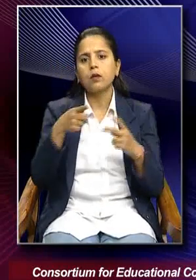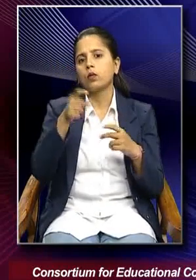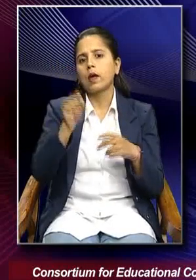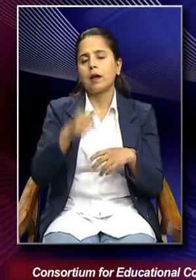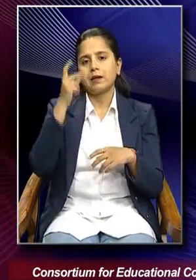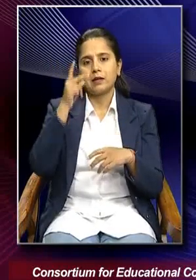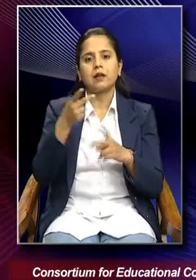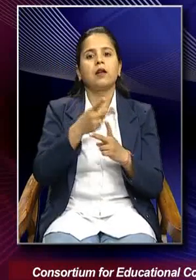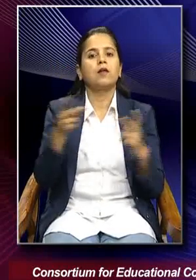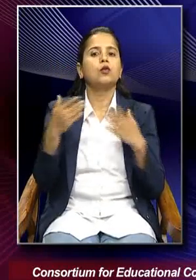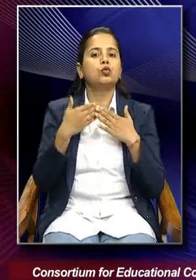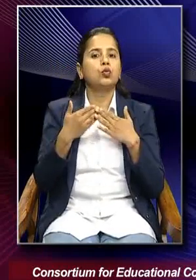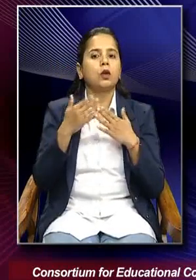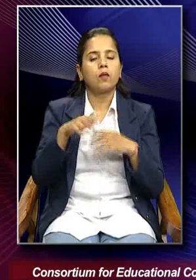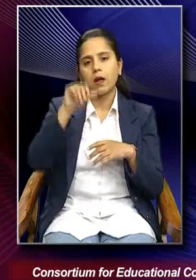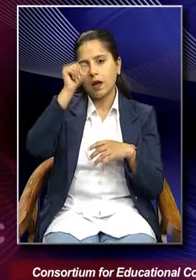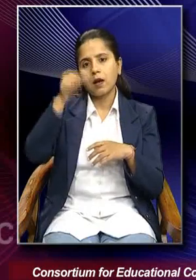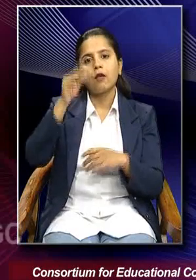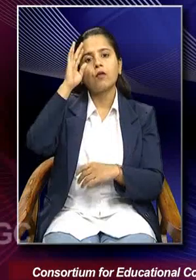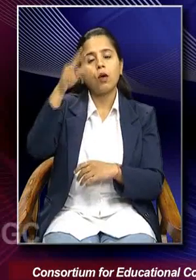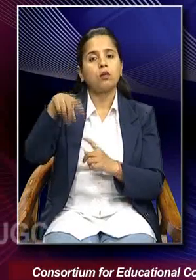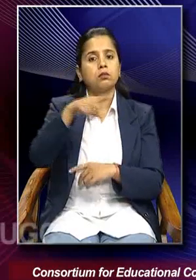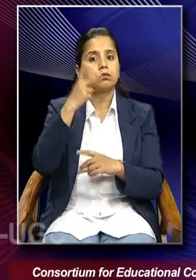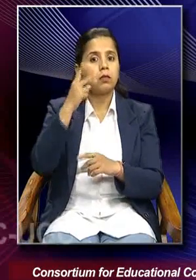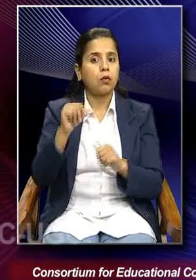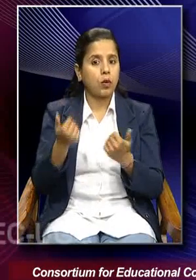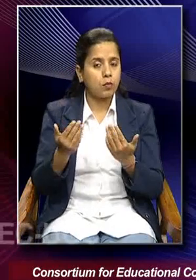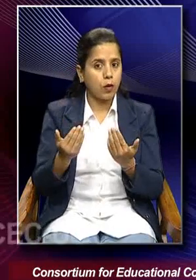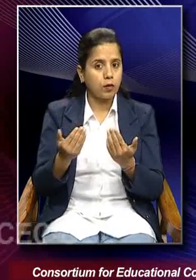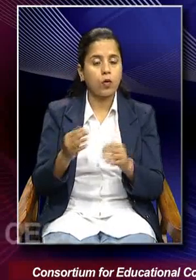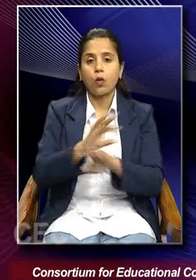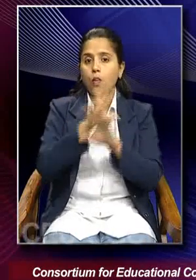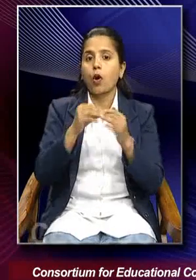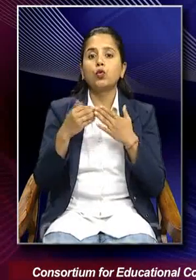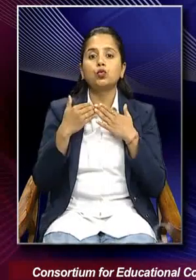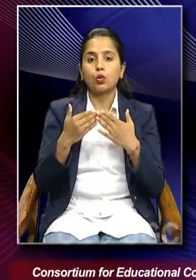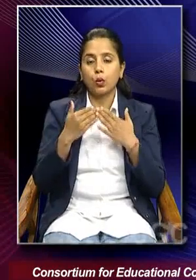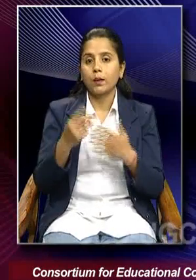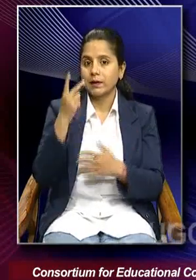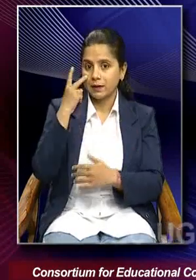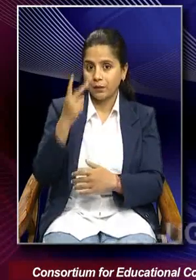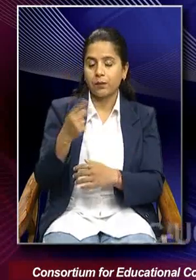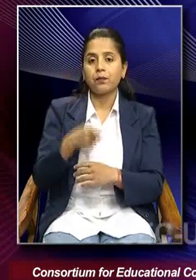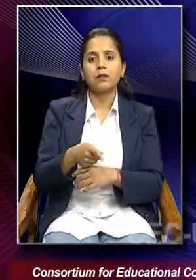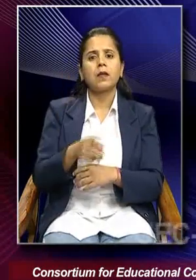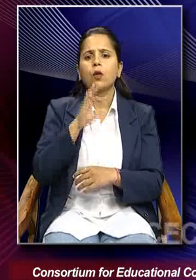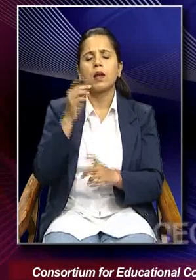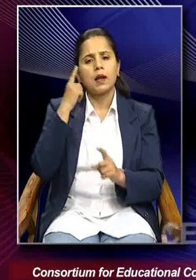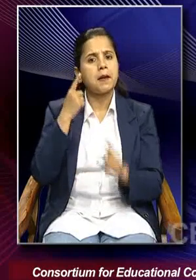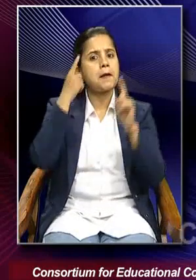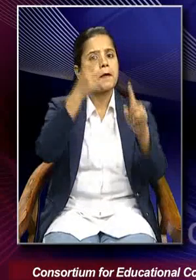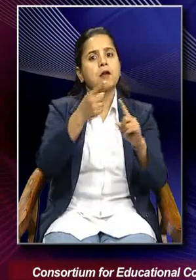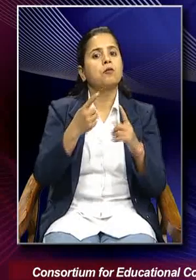in various schools of Indian philosophy as well. That all the schools, the ultimate aim